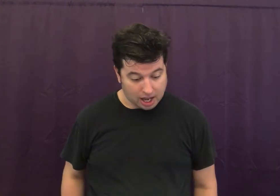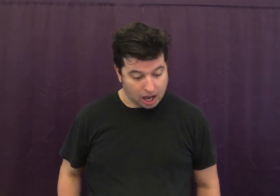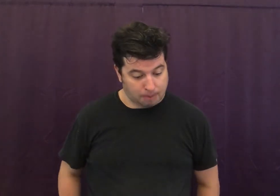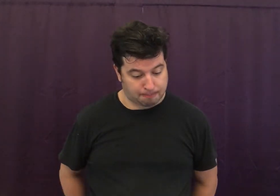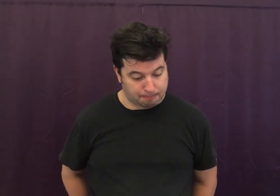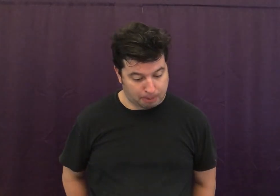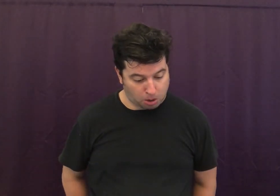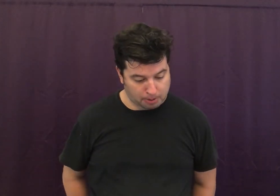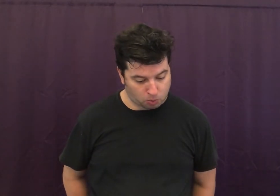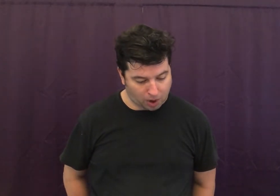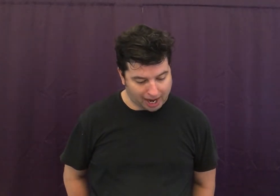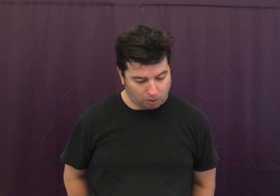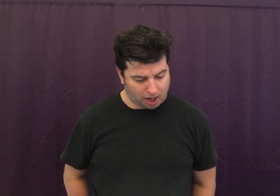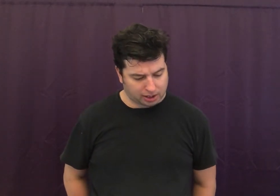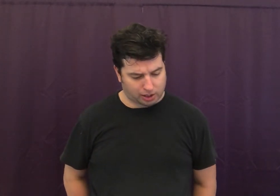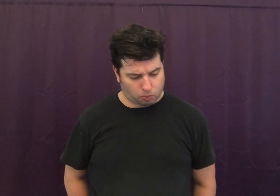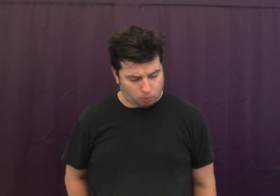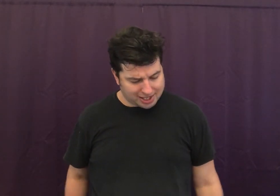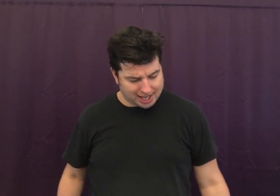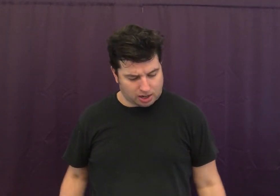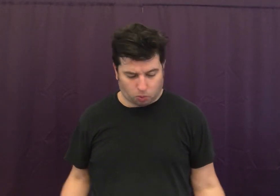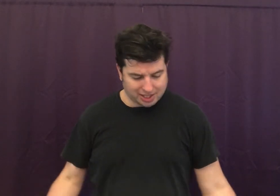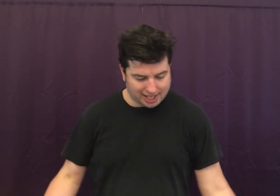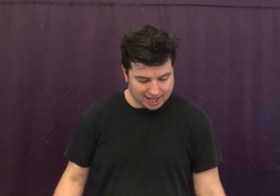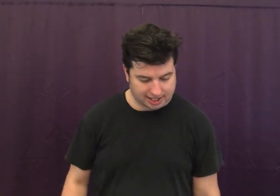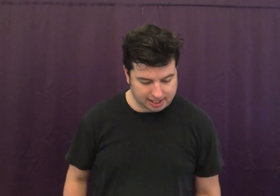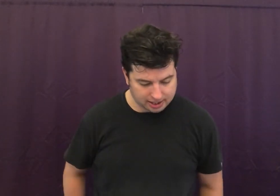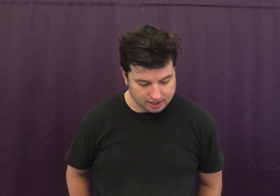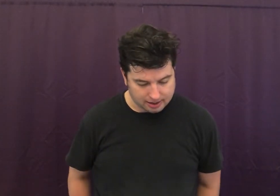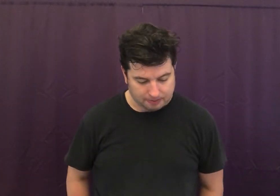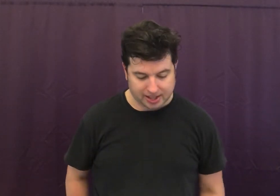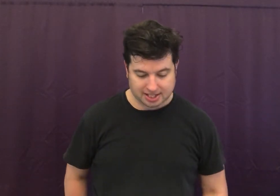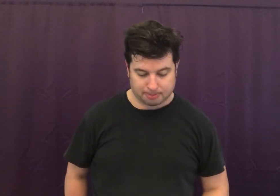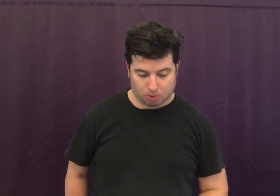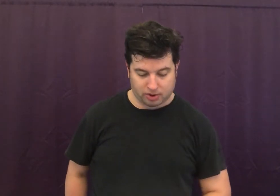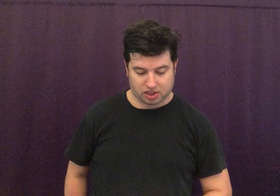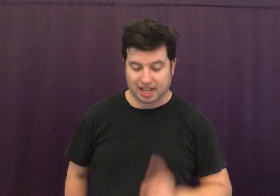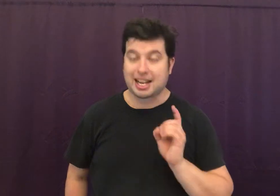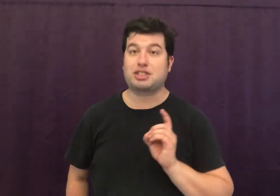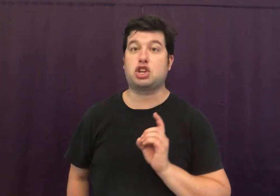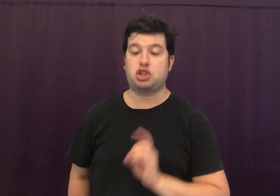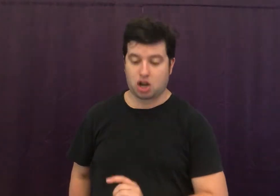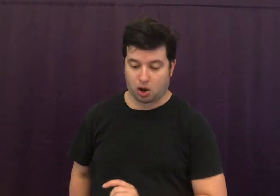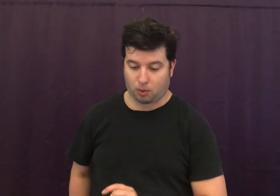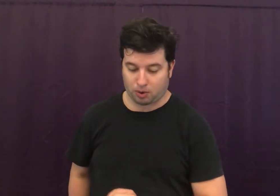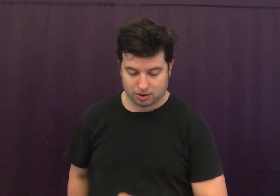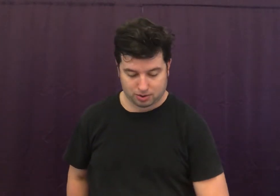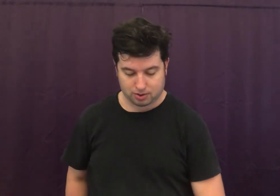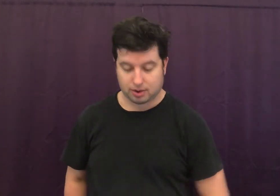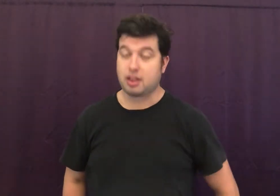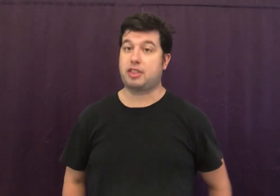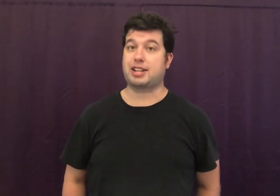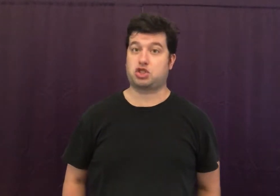A bow, but why? How ugly? What's in it? What's in it? That's the point of the thing, not to know. That's